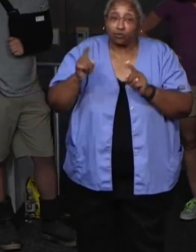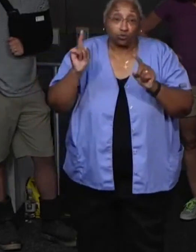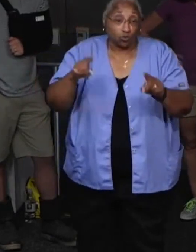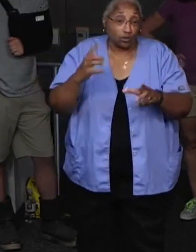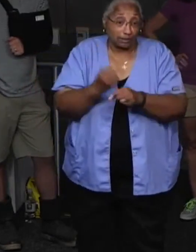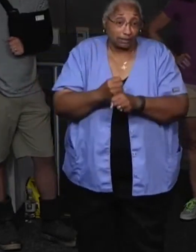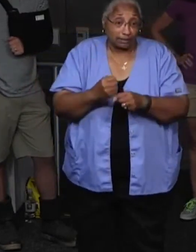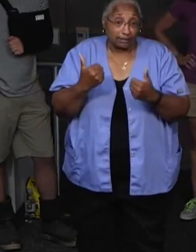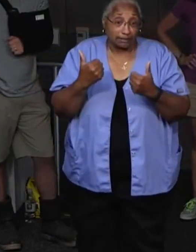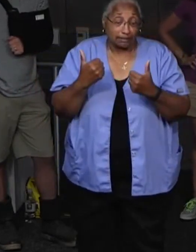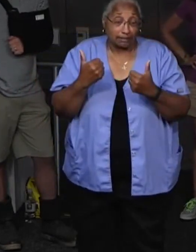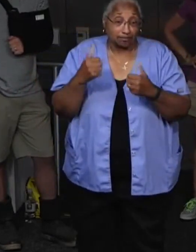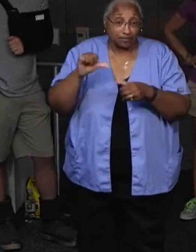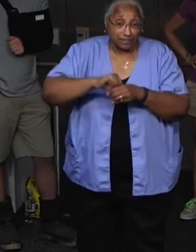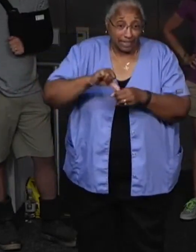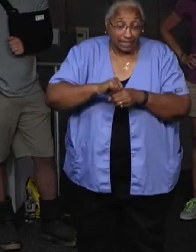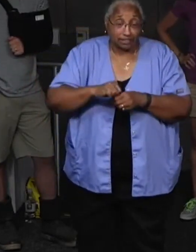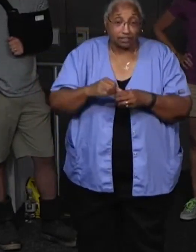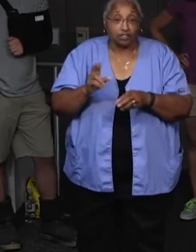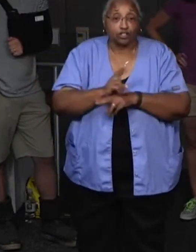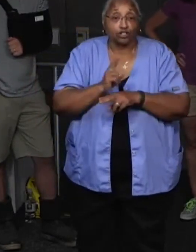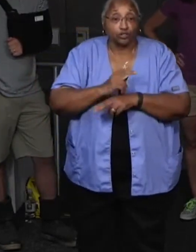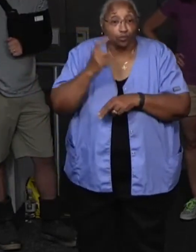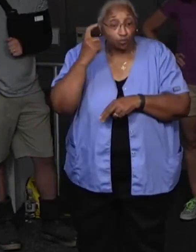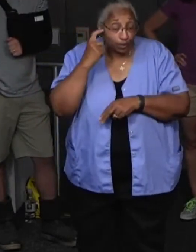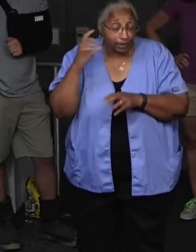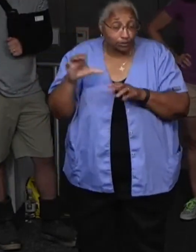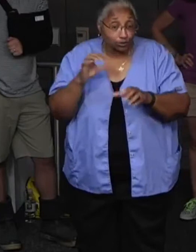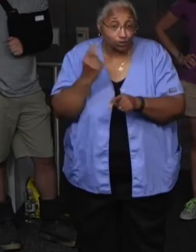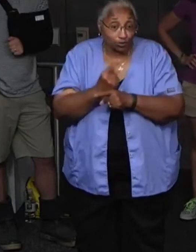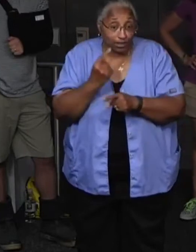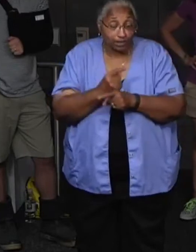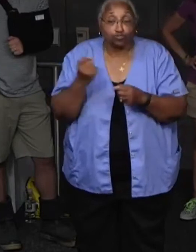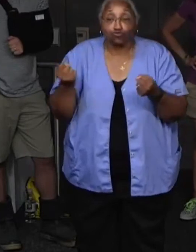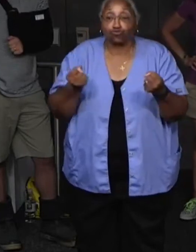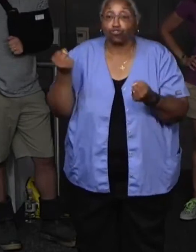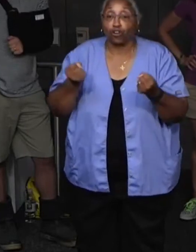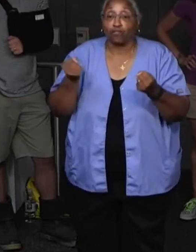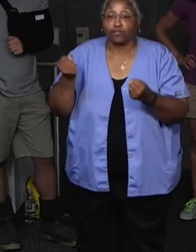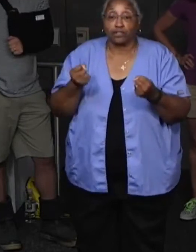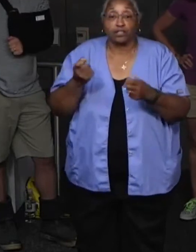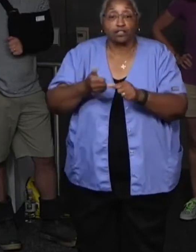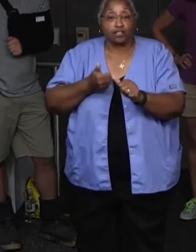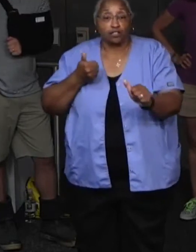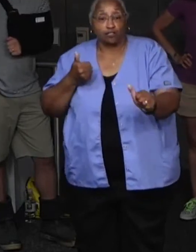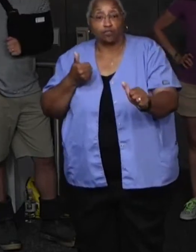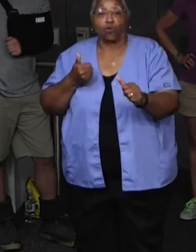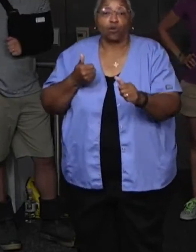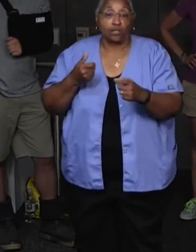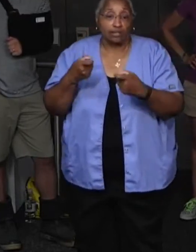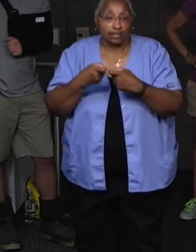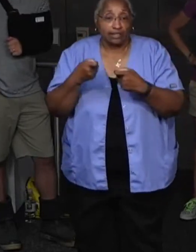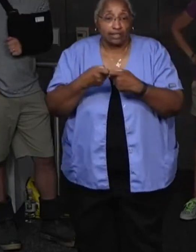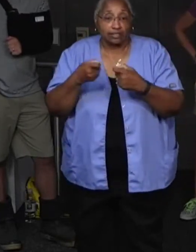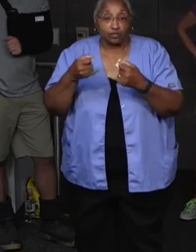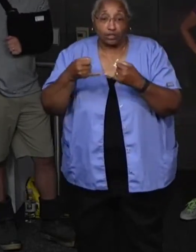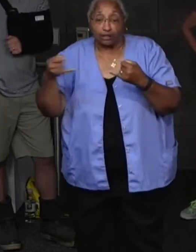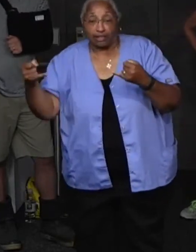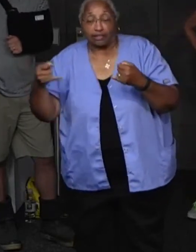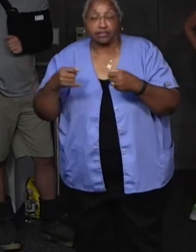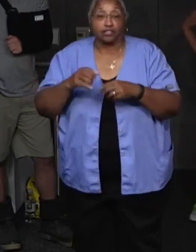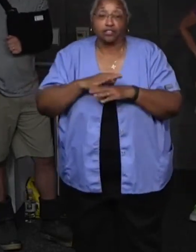use your brain, do the right thing. When you're walking or driving down the street, stay away from power lines. Don't go near any of our equipment. It